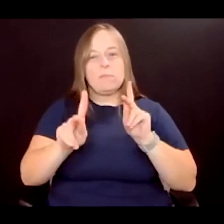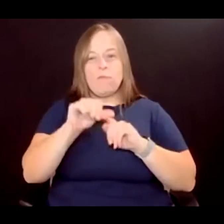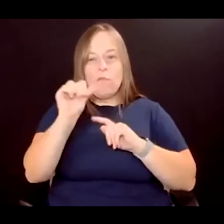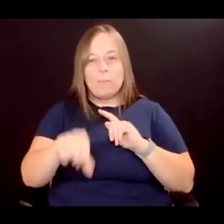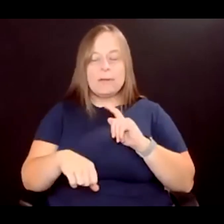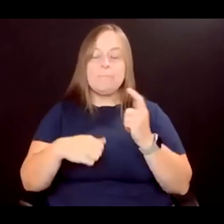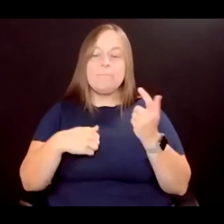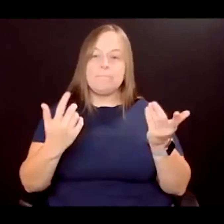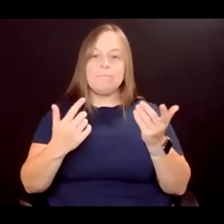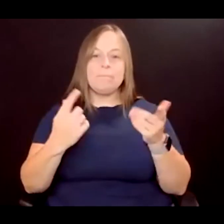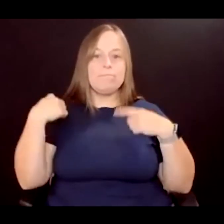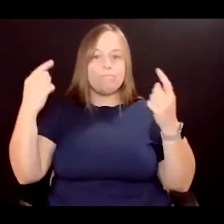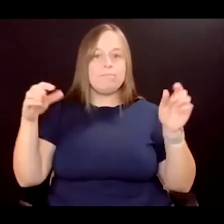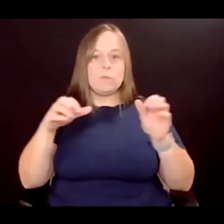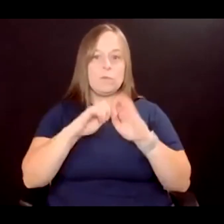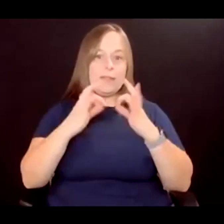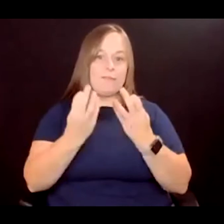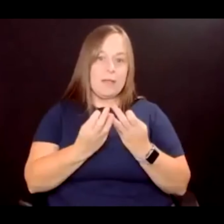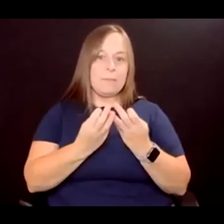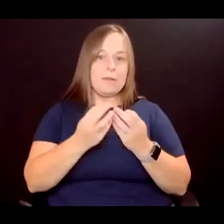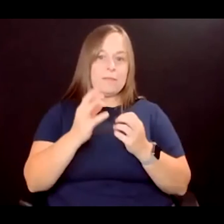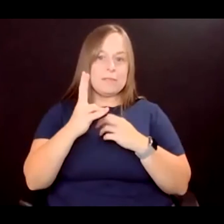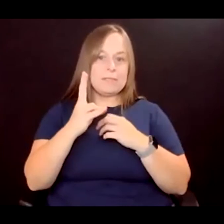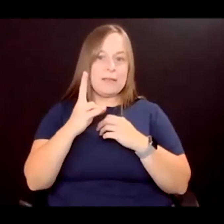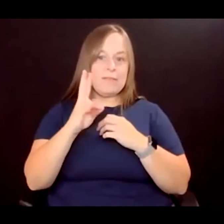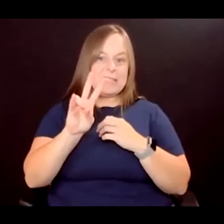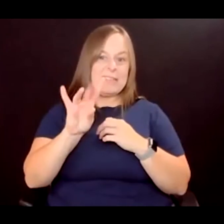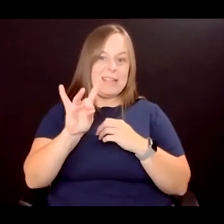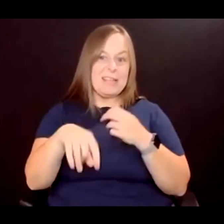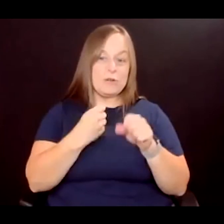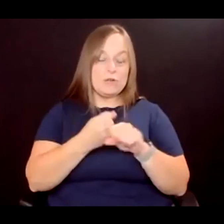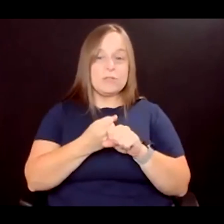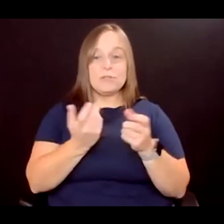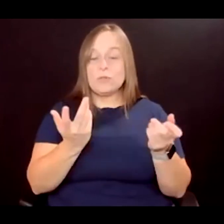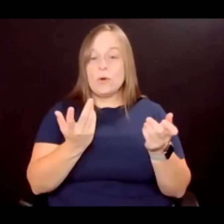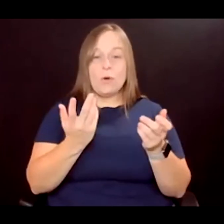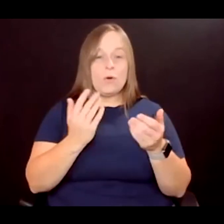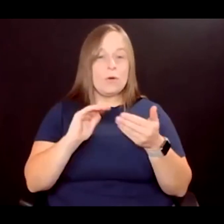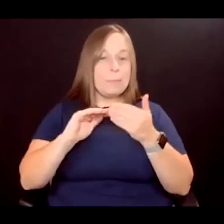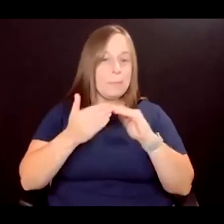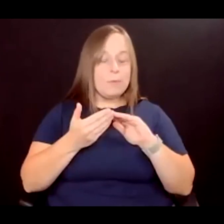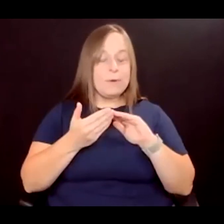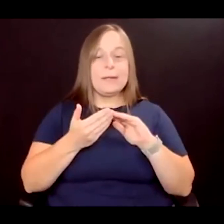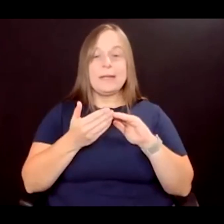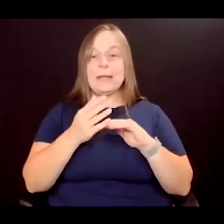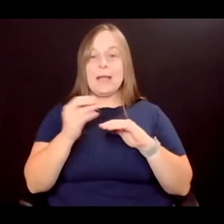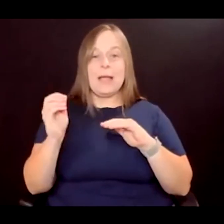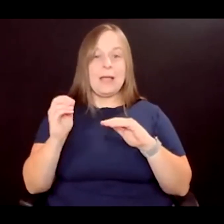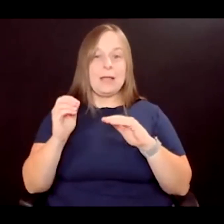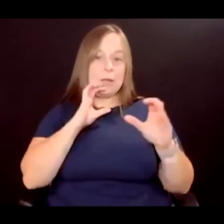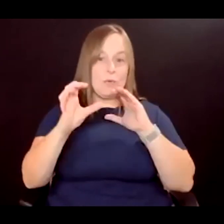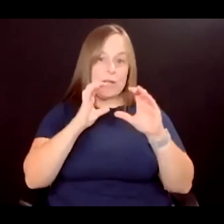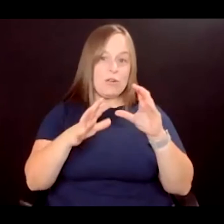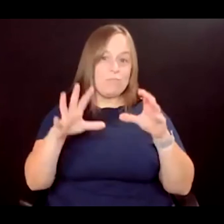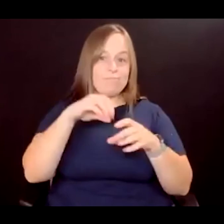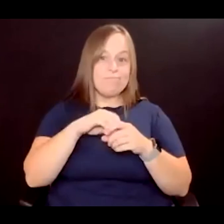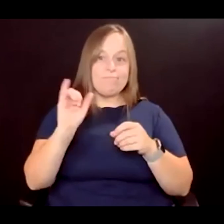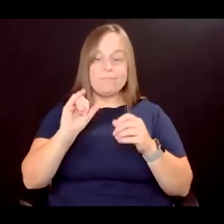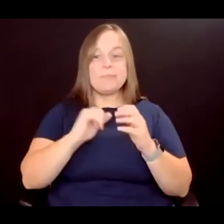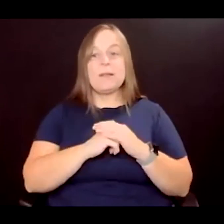in 1943. We're located on Quail Street, and a point of pride is the block between First and Second, where